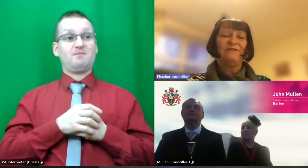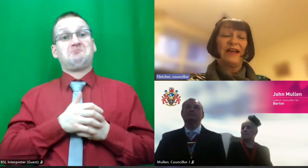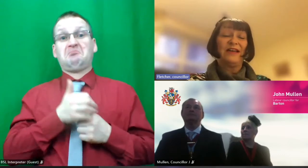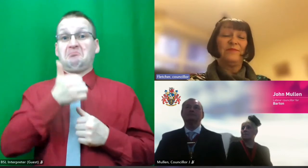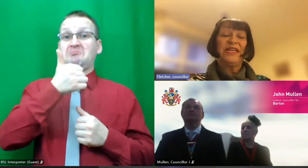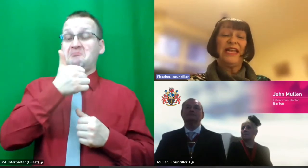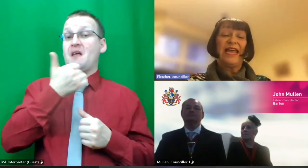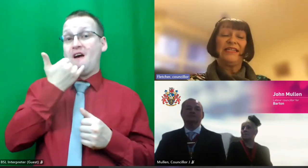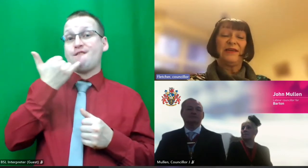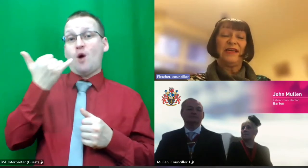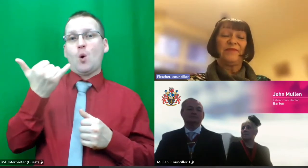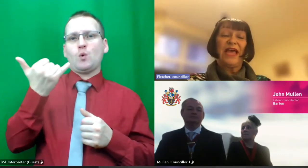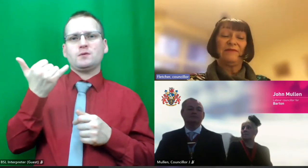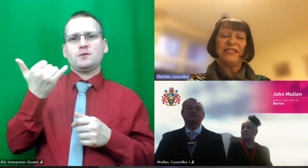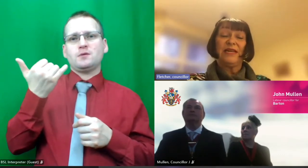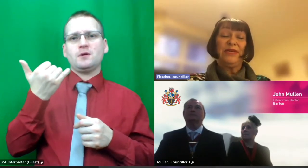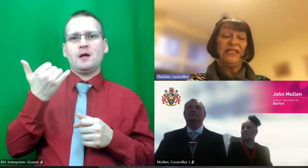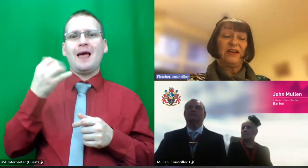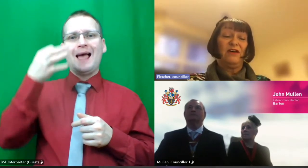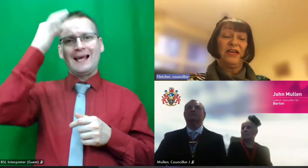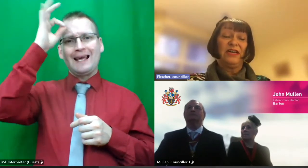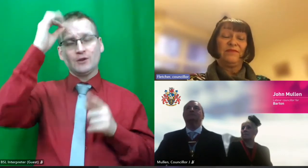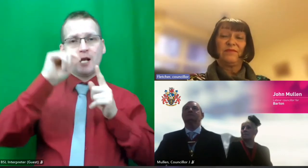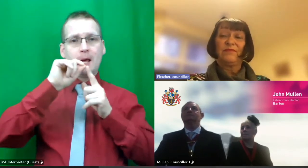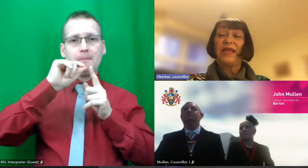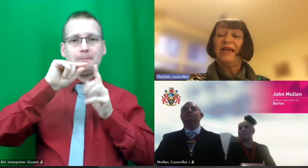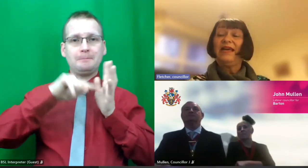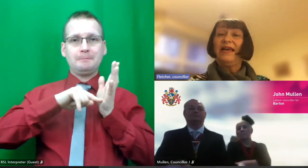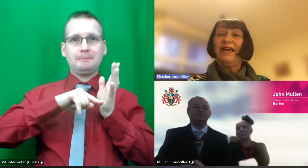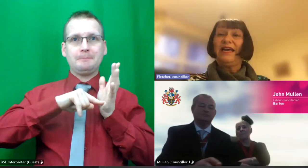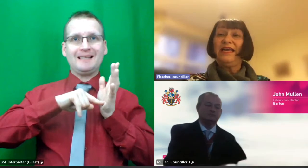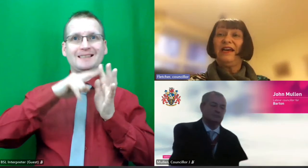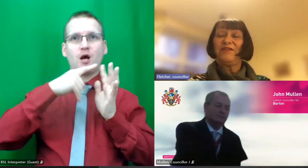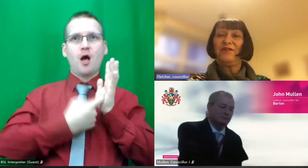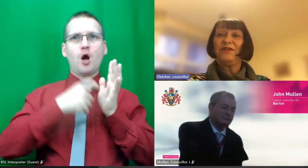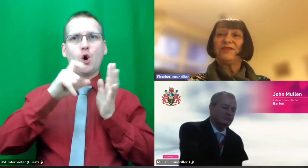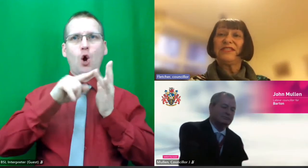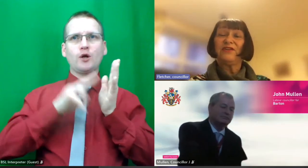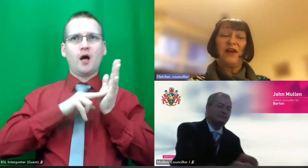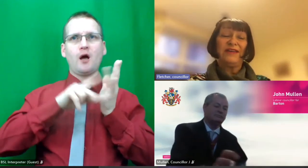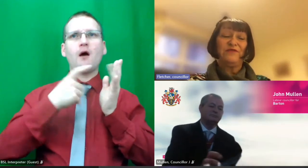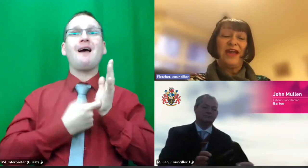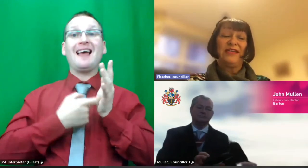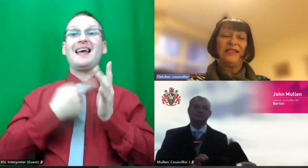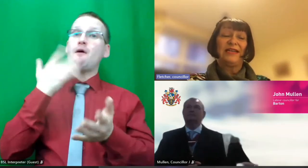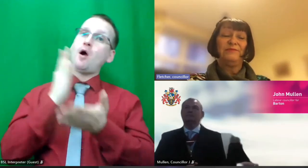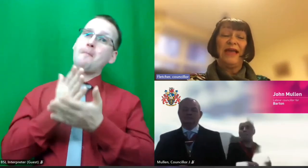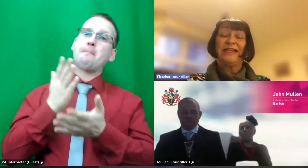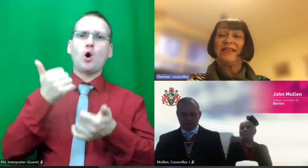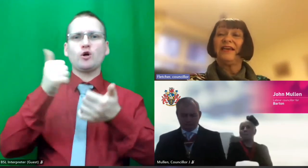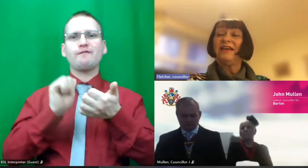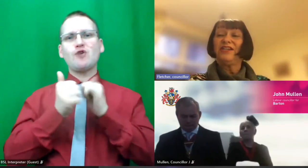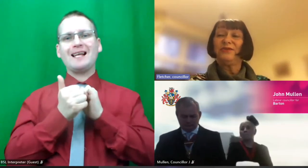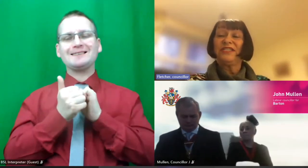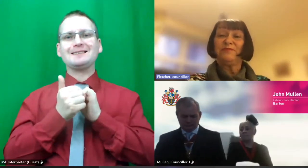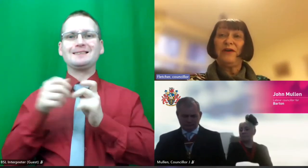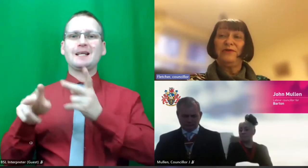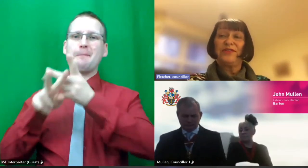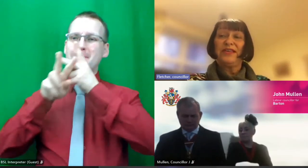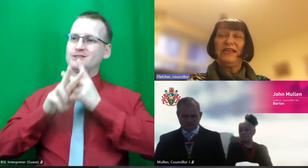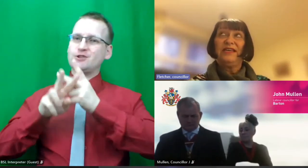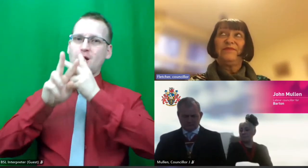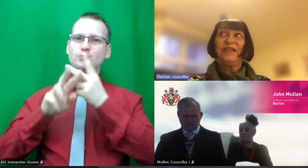Accordingly, I rang up the late councillor Peter Connor. He, of course, was a great friend and mentor to